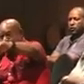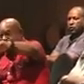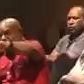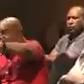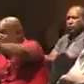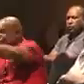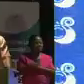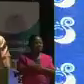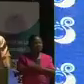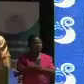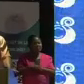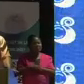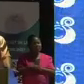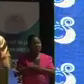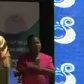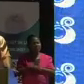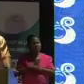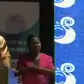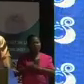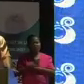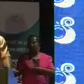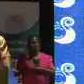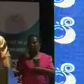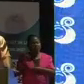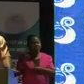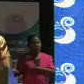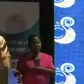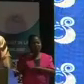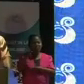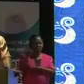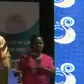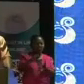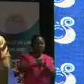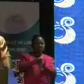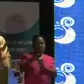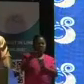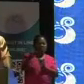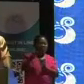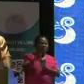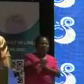down. So there is no need for us to pay